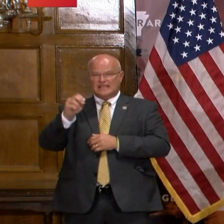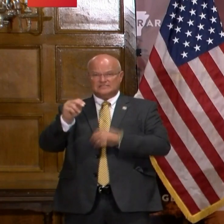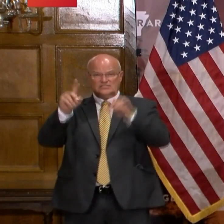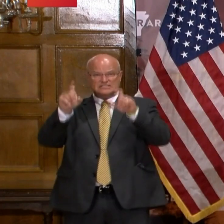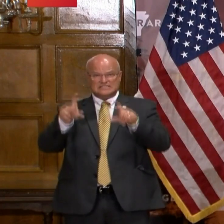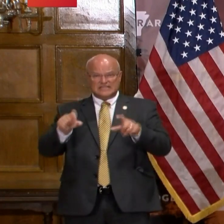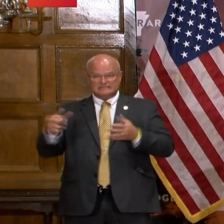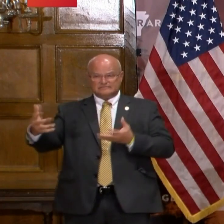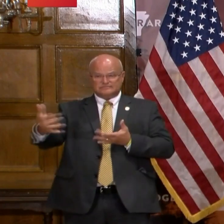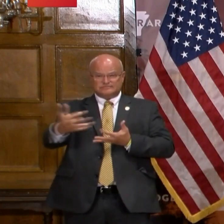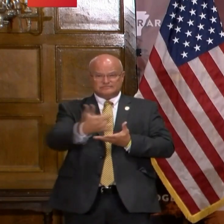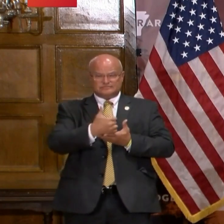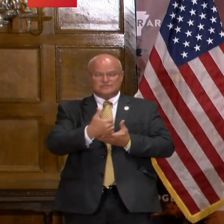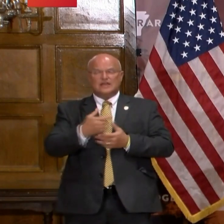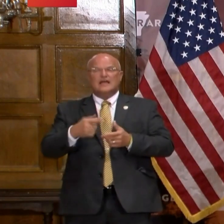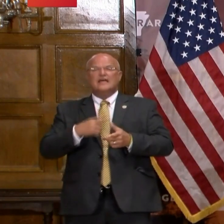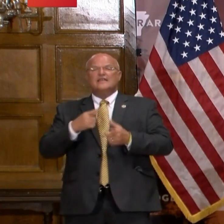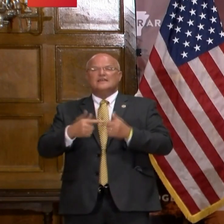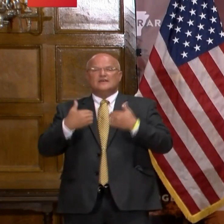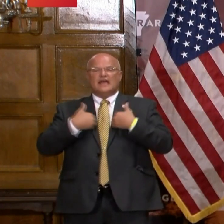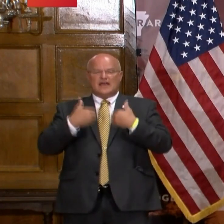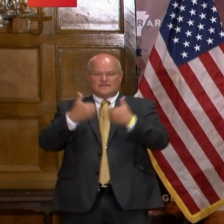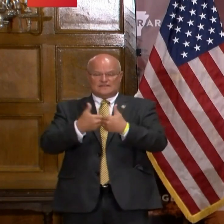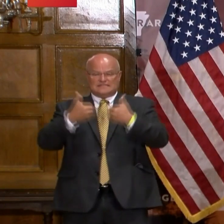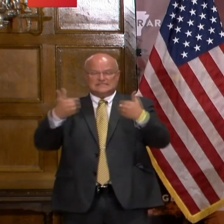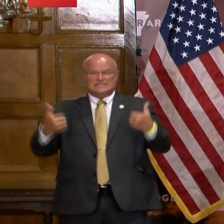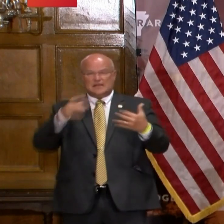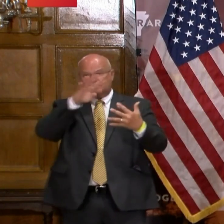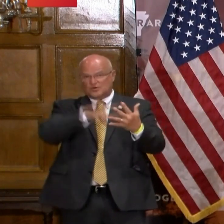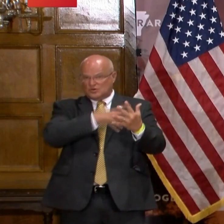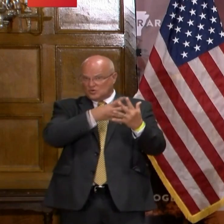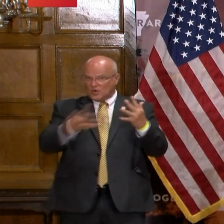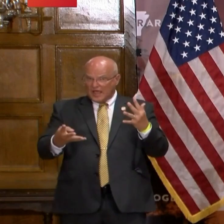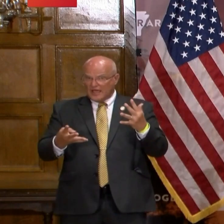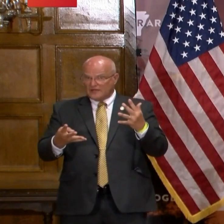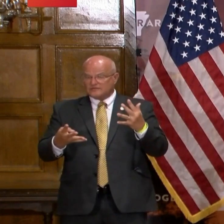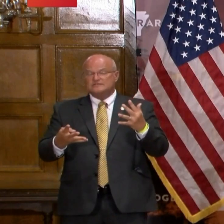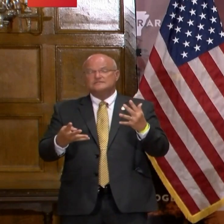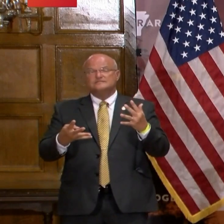in, we want to be able to have a separate graph and a separate